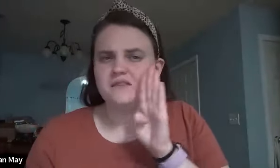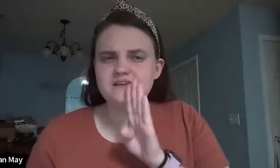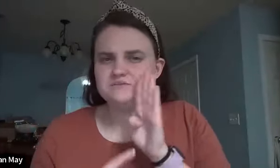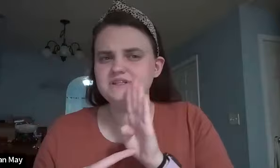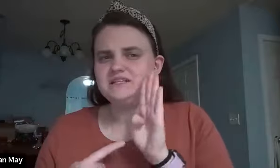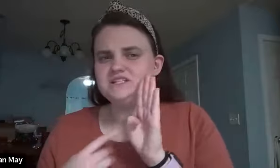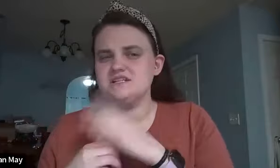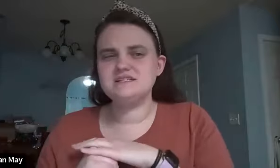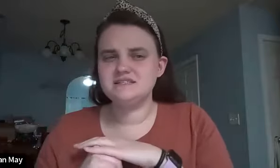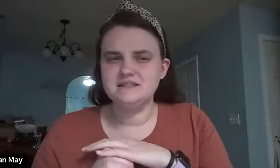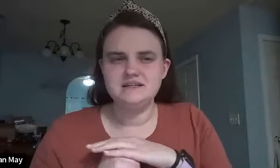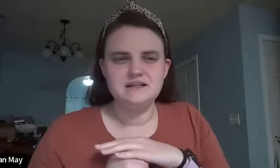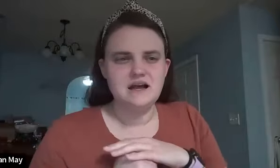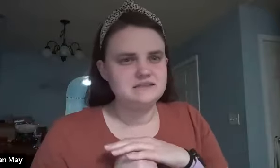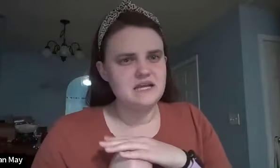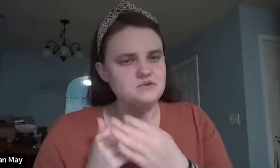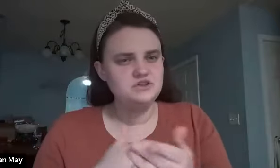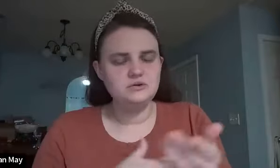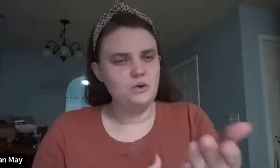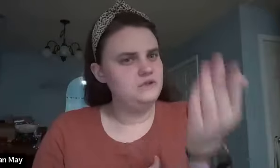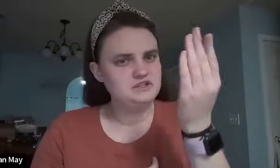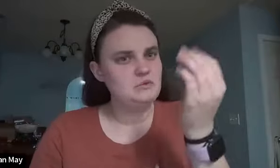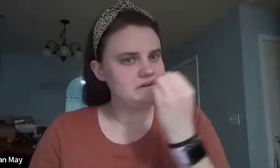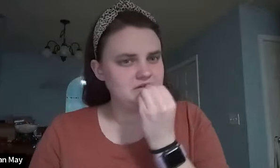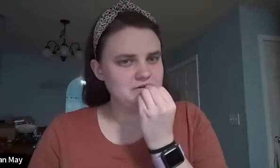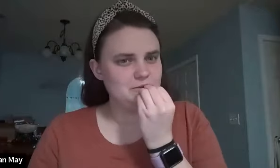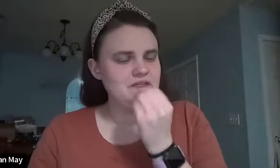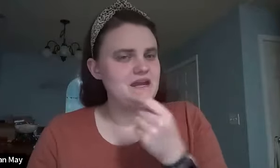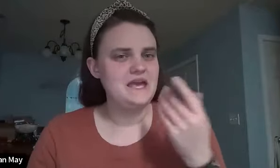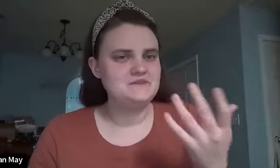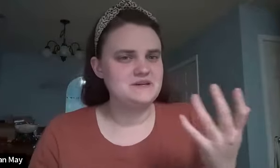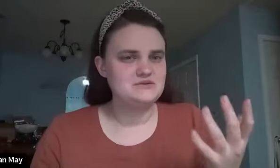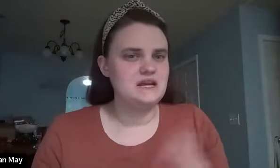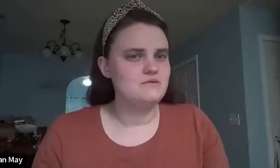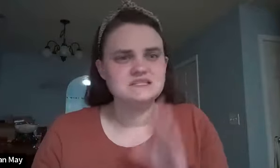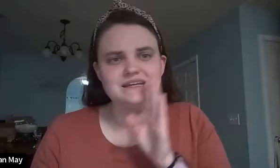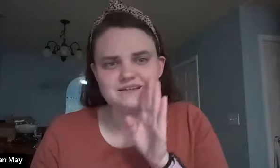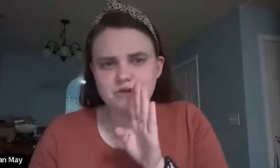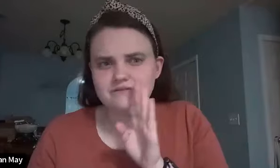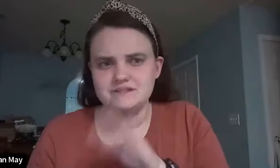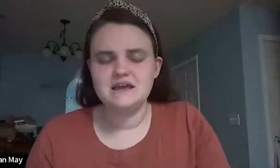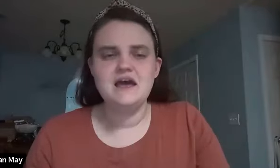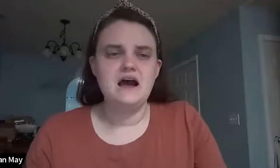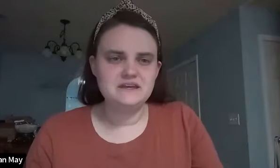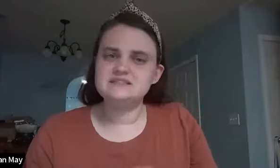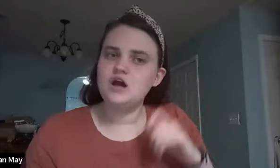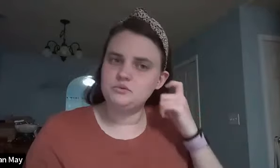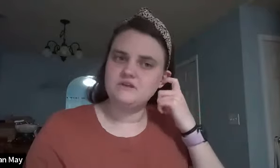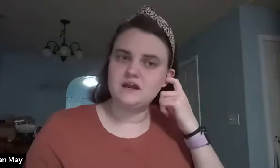This one is just, see, I was told only do morning food, but then I came to my school and everyone's like, yeah, it's breakfast. I think it's to help with a lot of